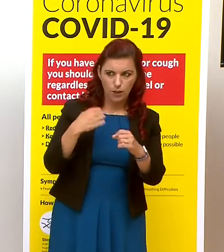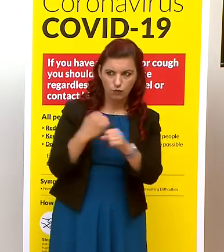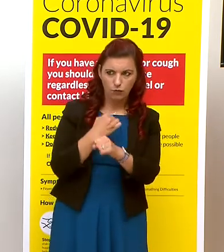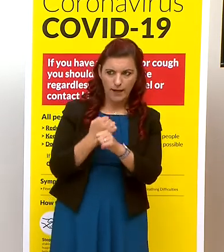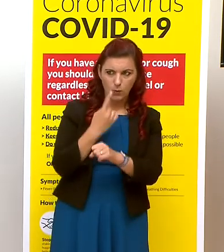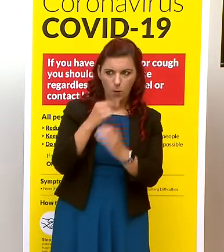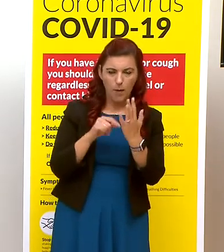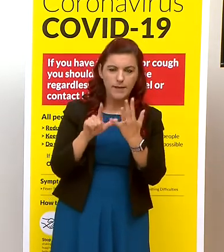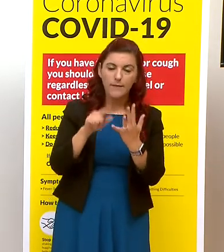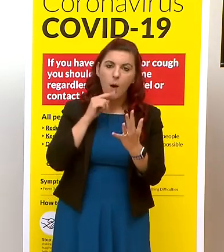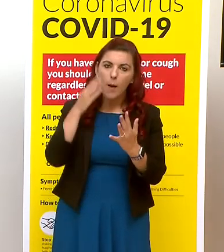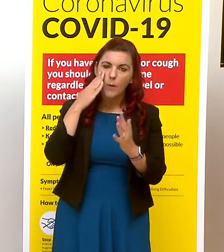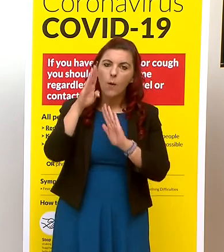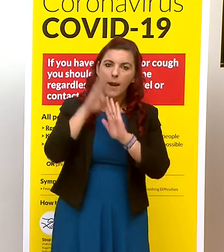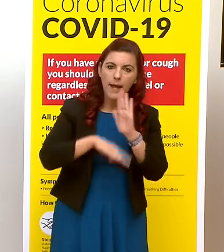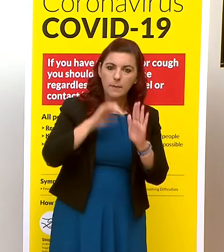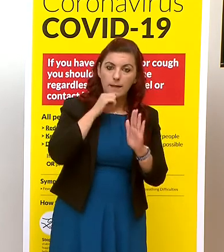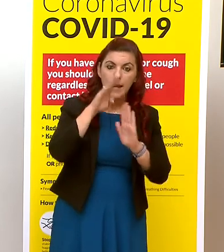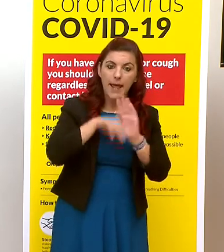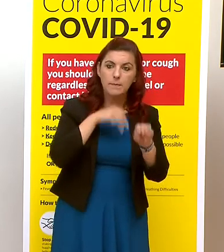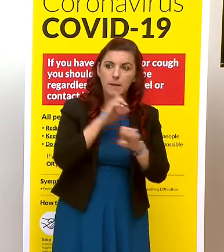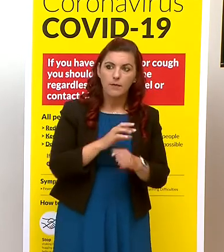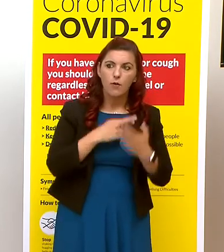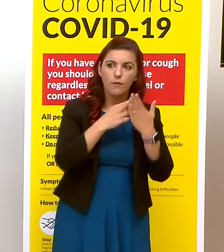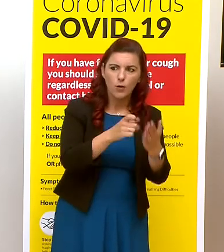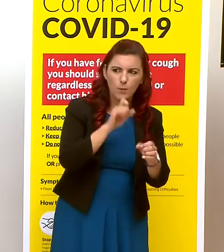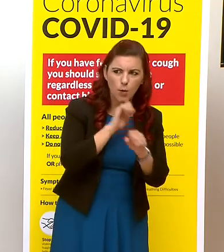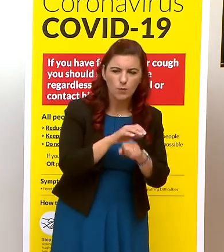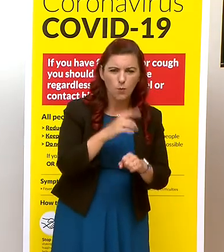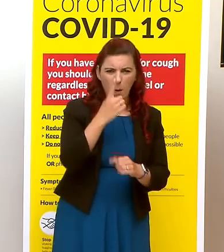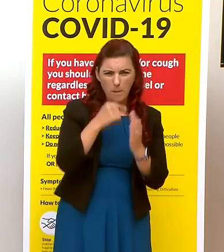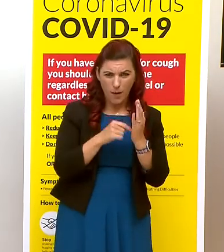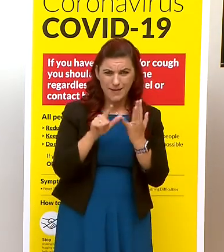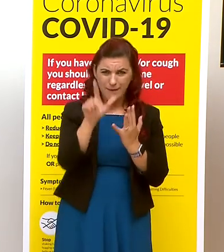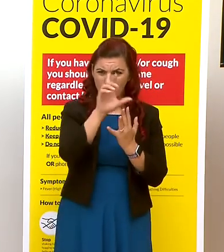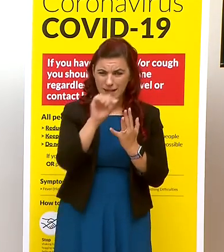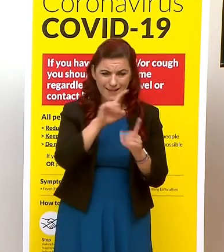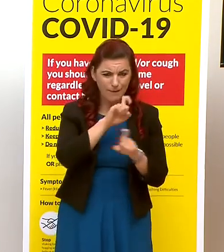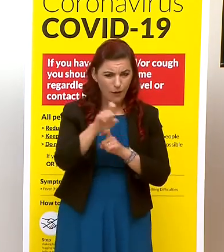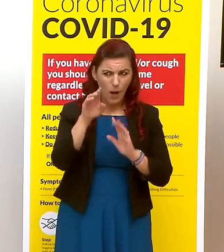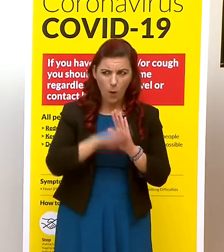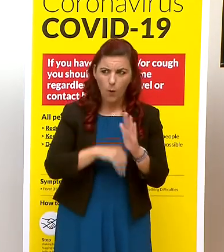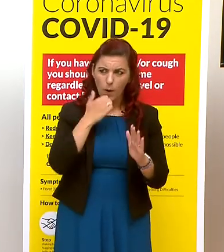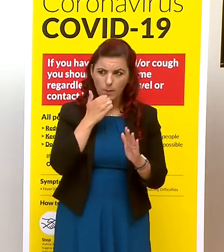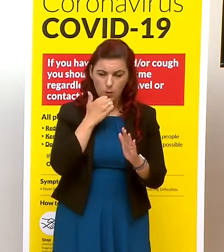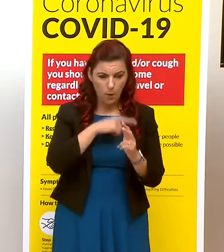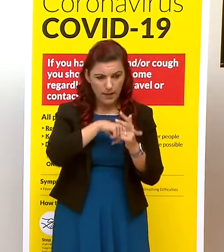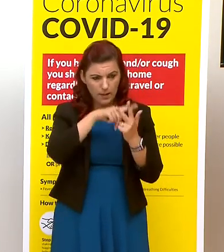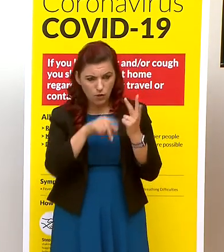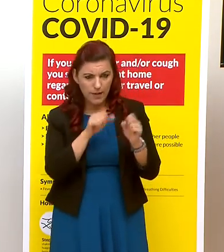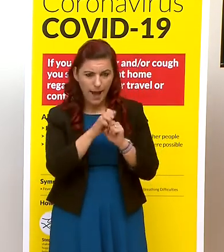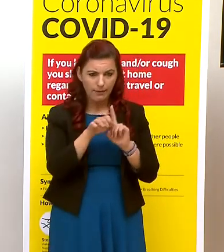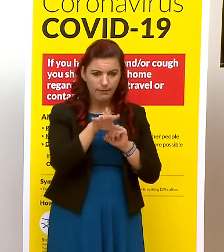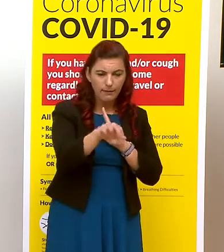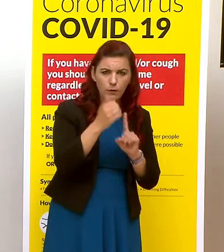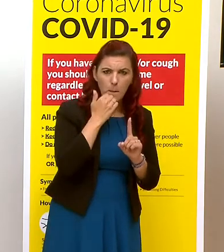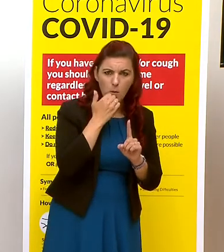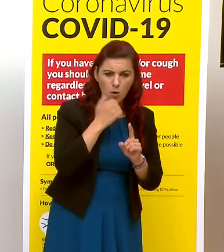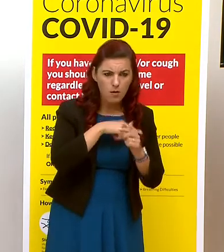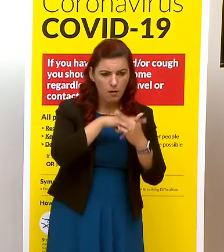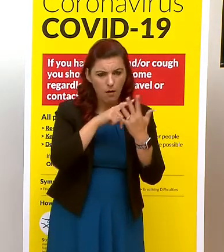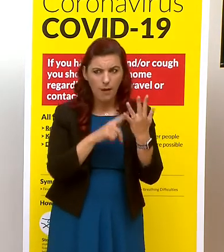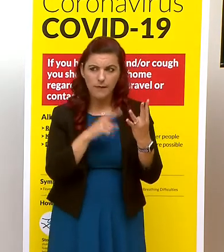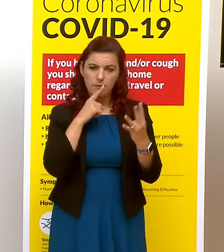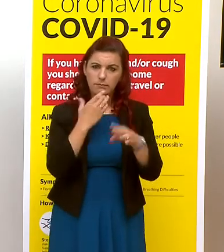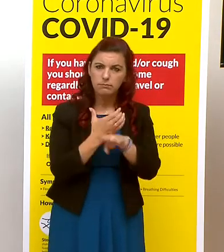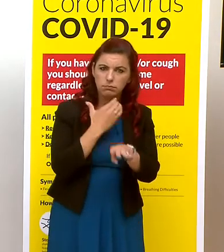again, fewer cases out there, only 1.7%. So these measures and that R value we all know about now give us the confidence to move